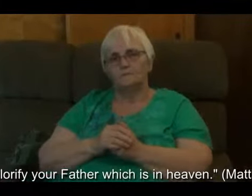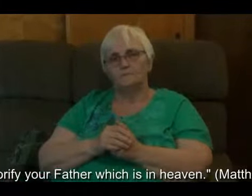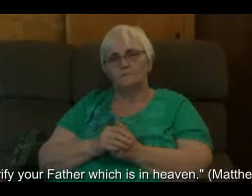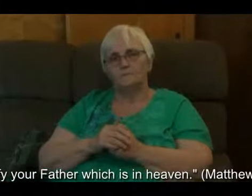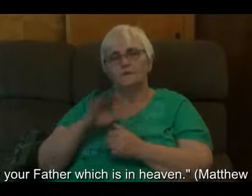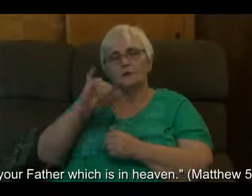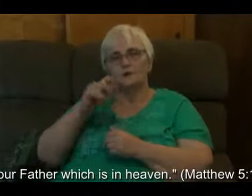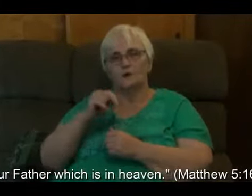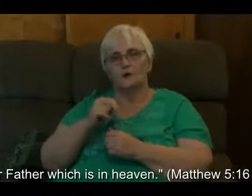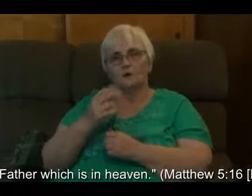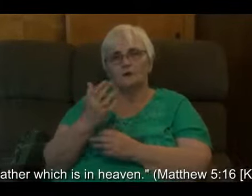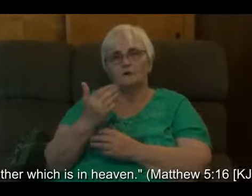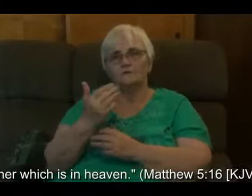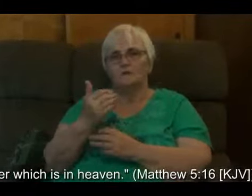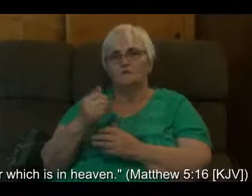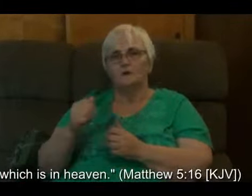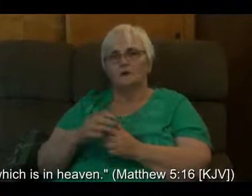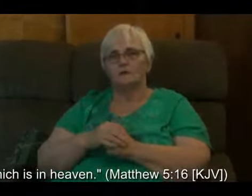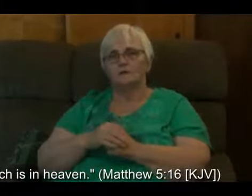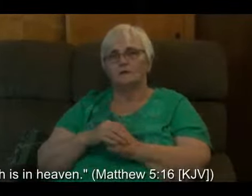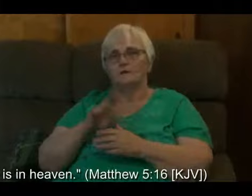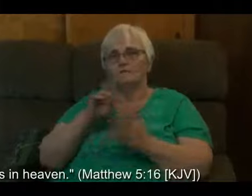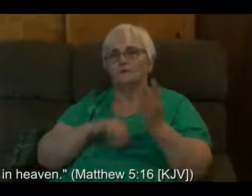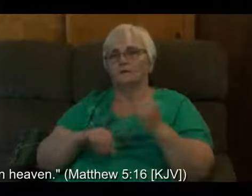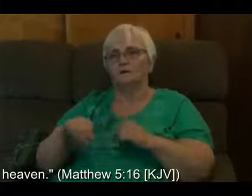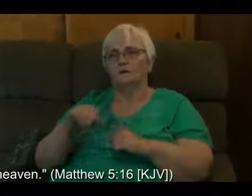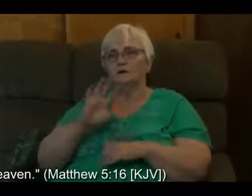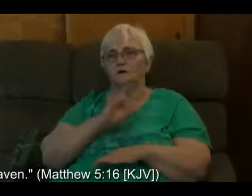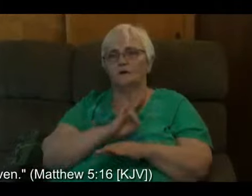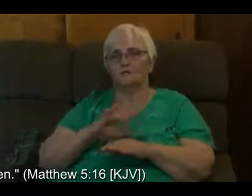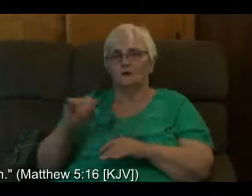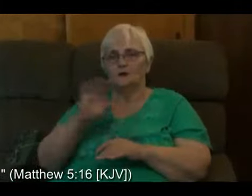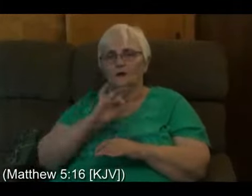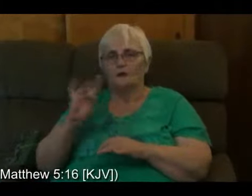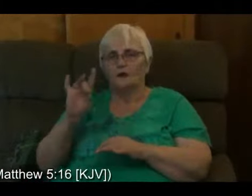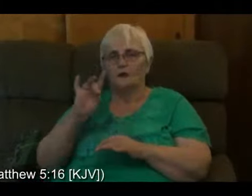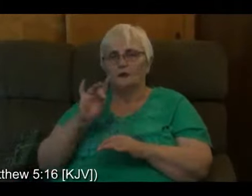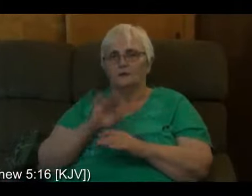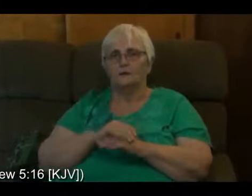John 15, verses 7 and 8.